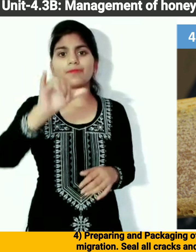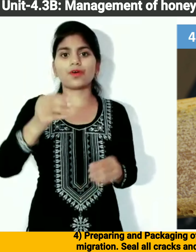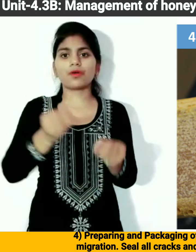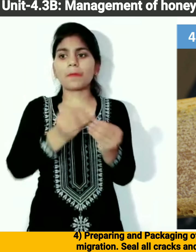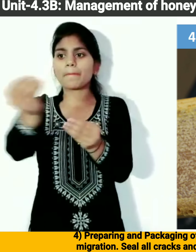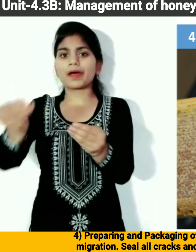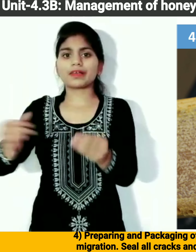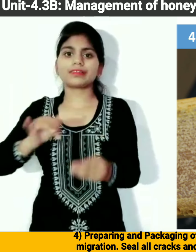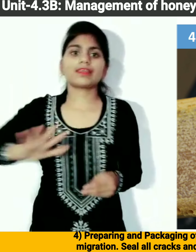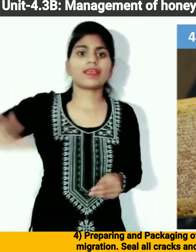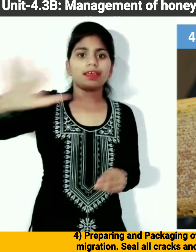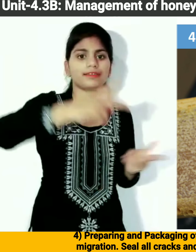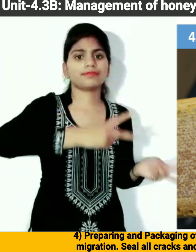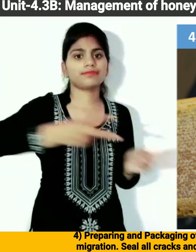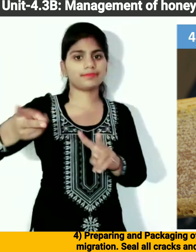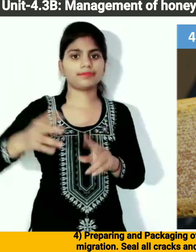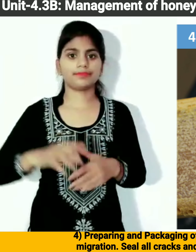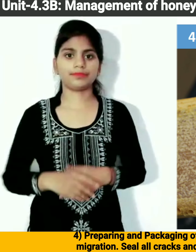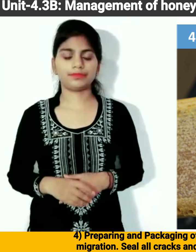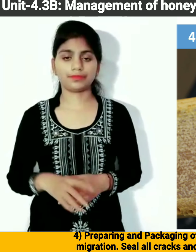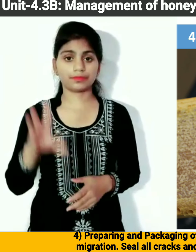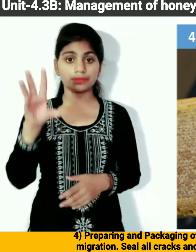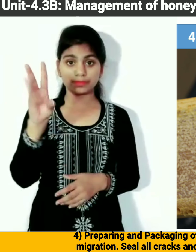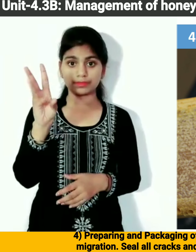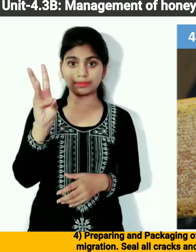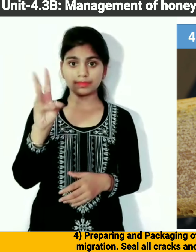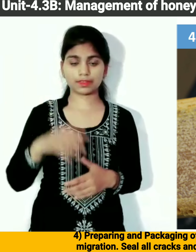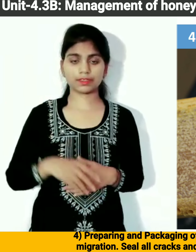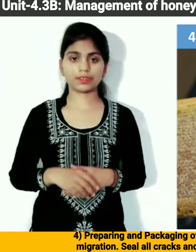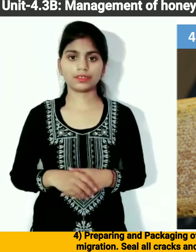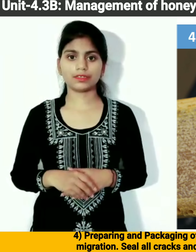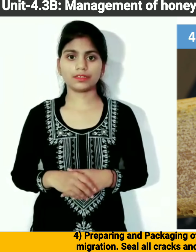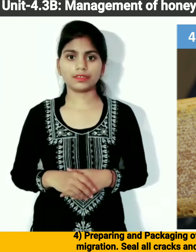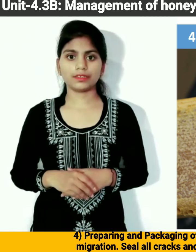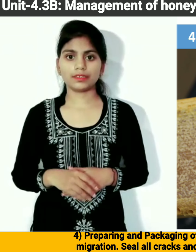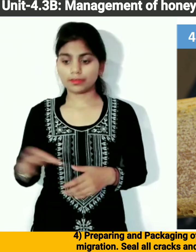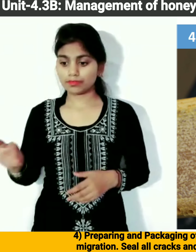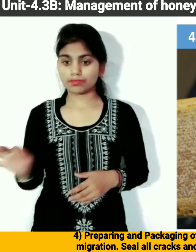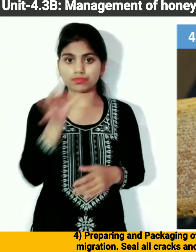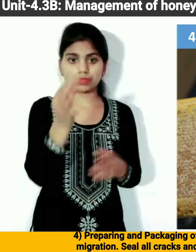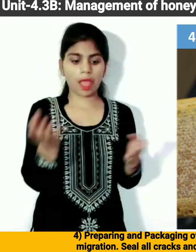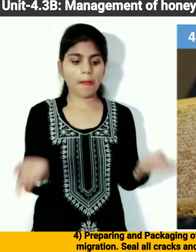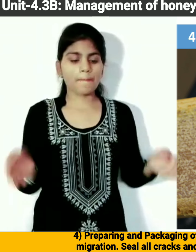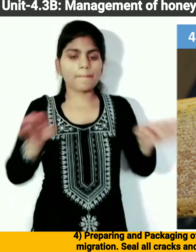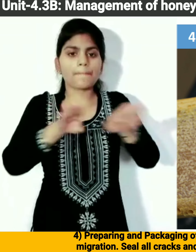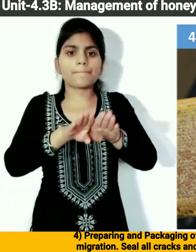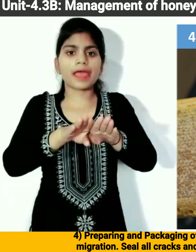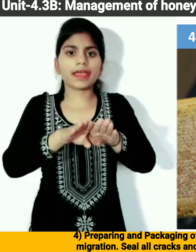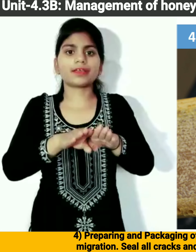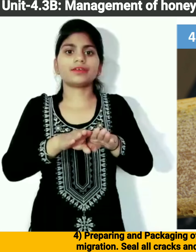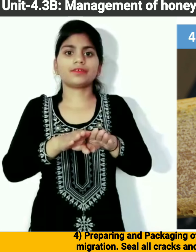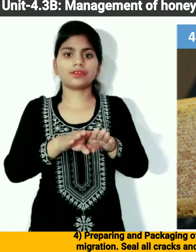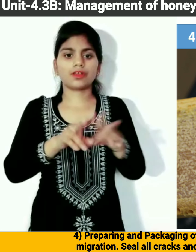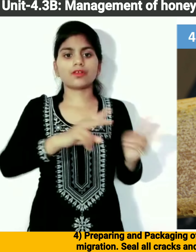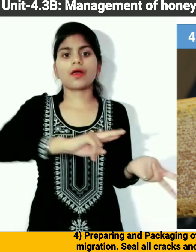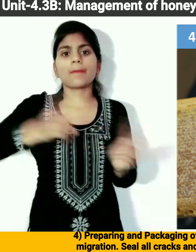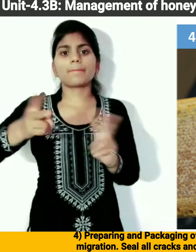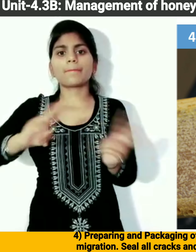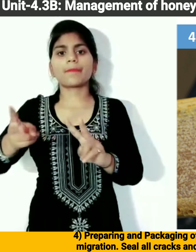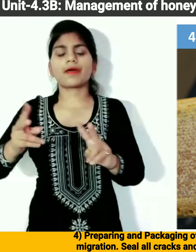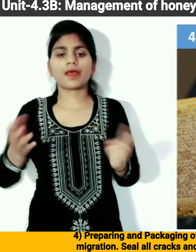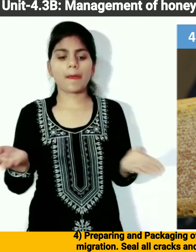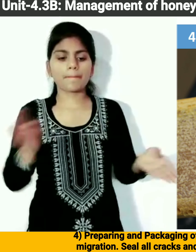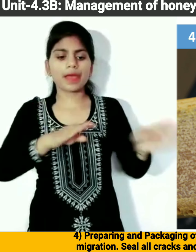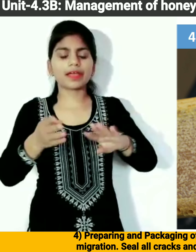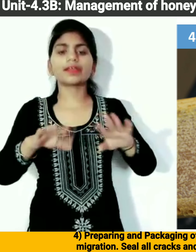Number 4. Preparing and packaging of colonies for migration. Extract surplus